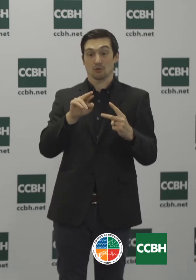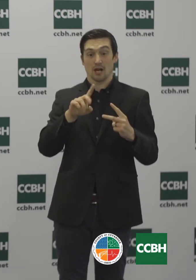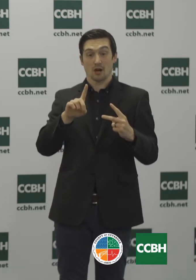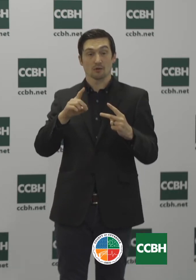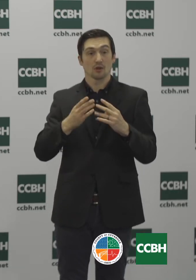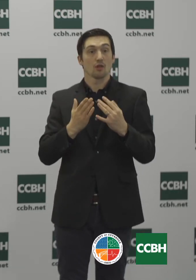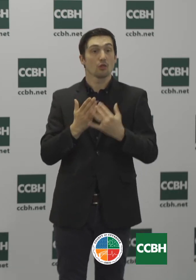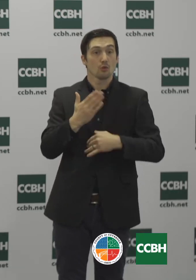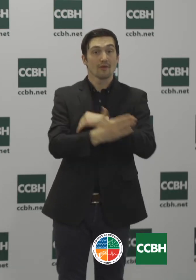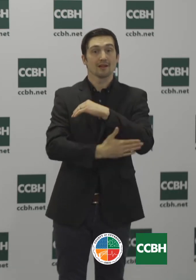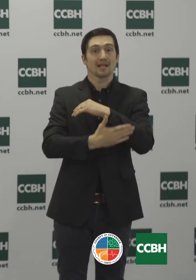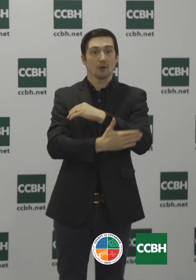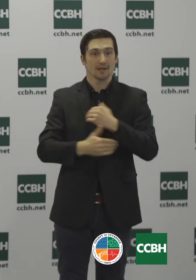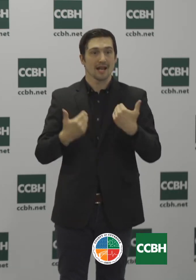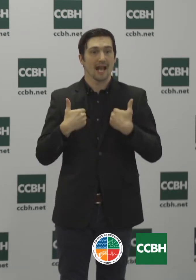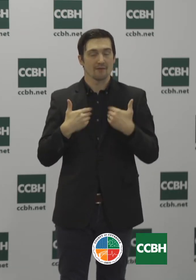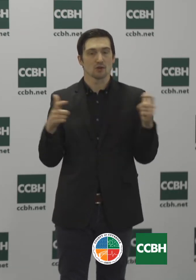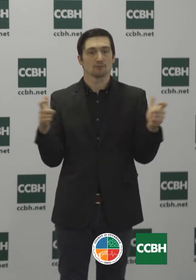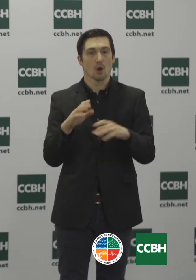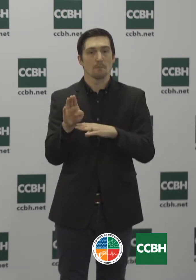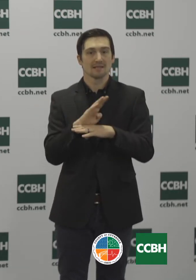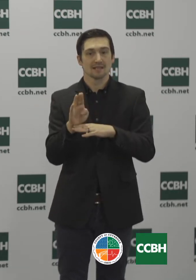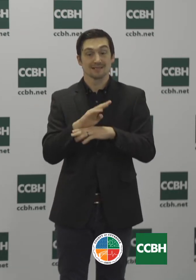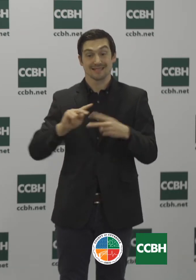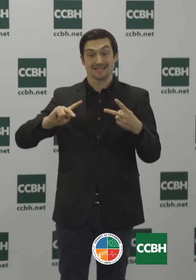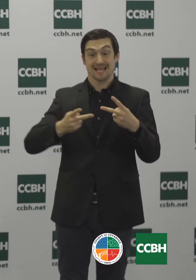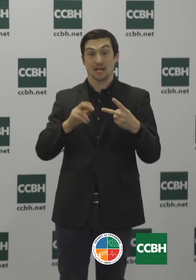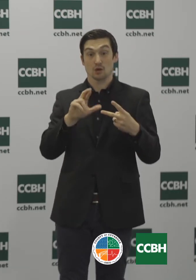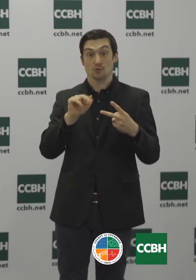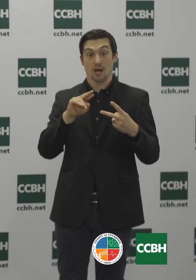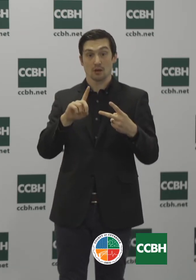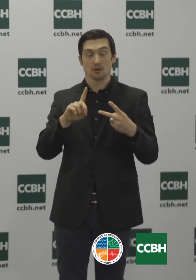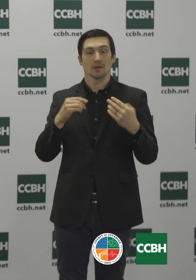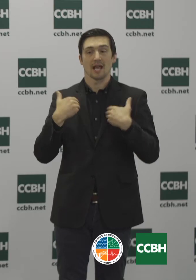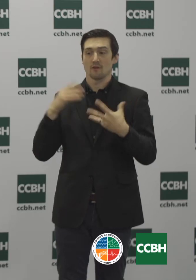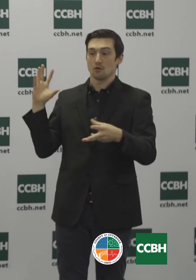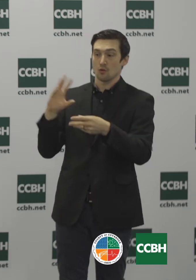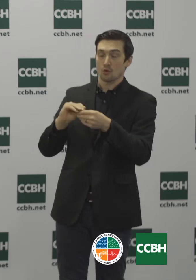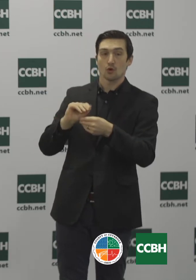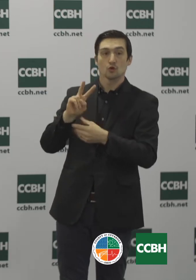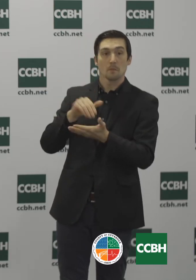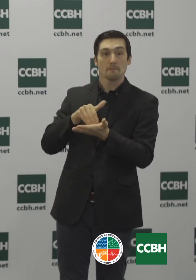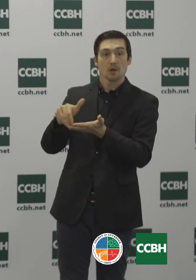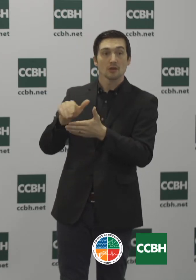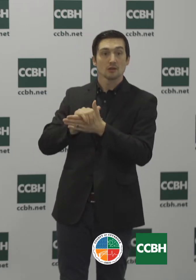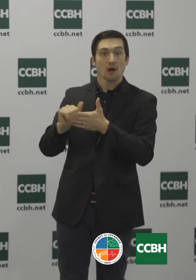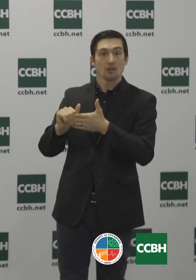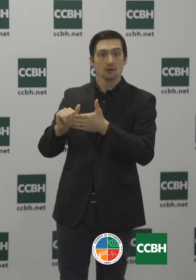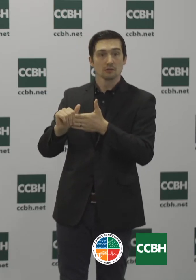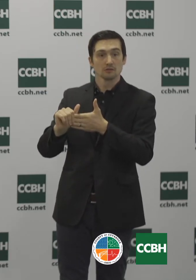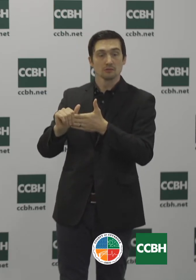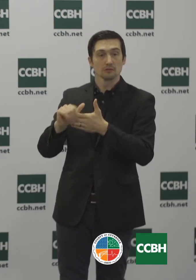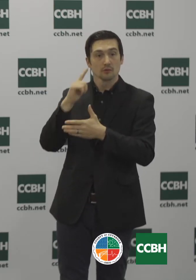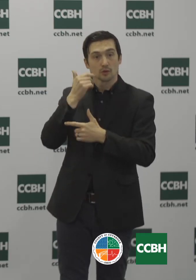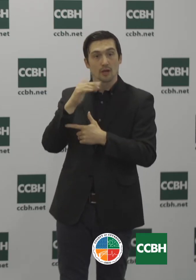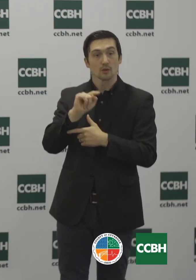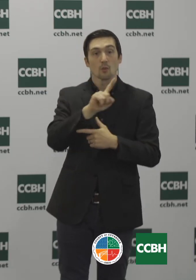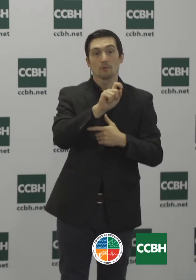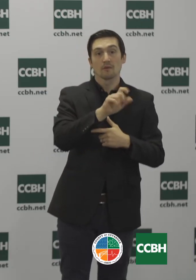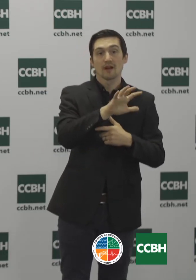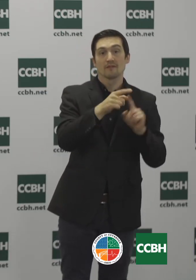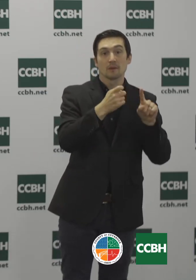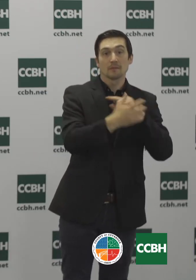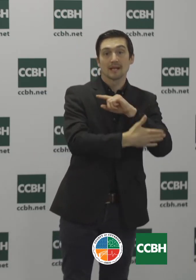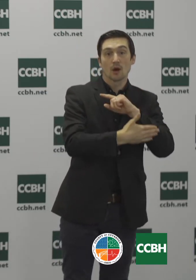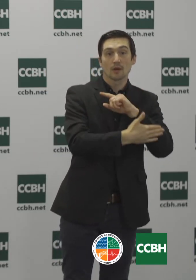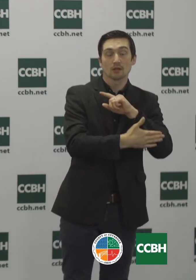Program. The second round will provide a total of $2 million in grants, $1.5 million from the